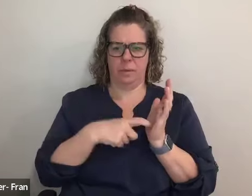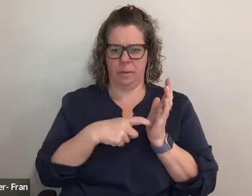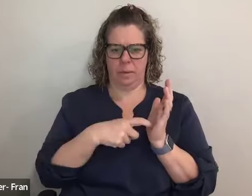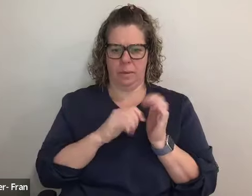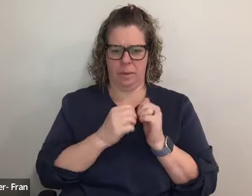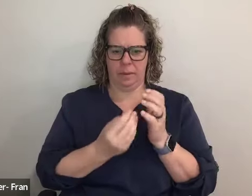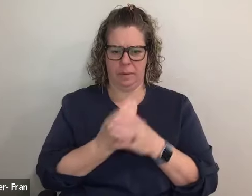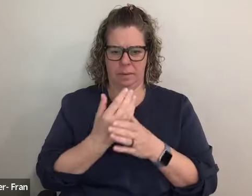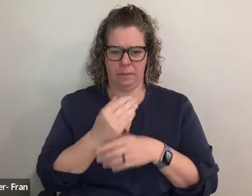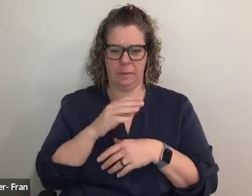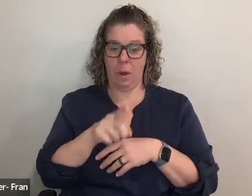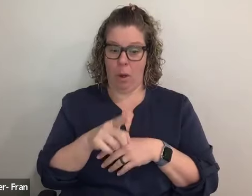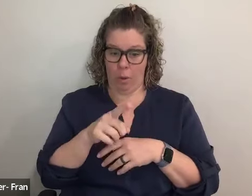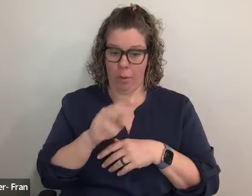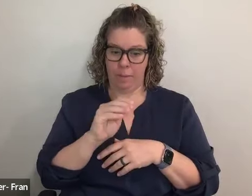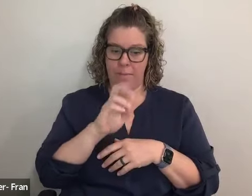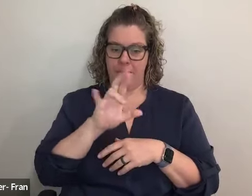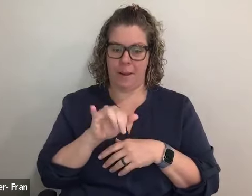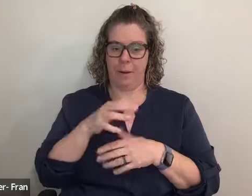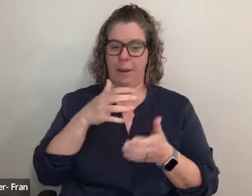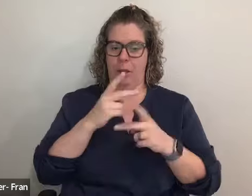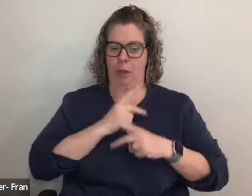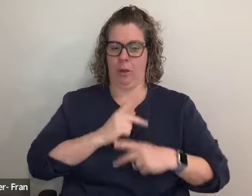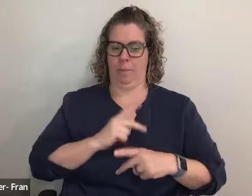Mary. 60%. Okay, humans.